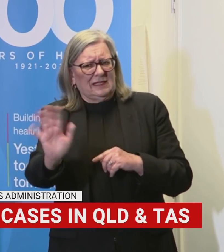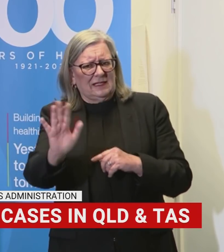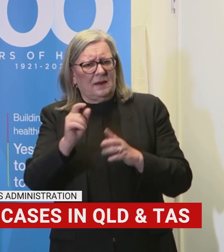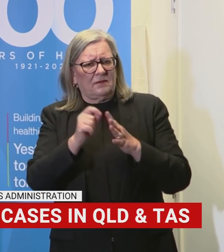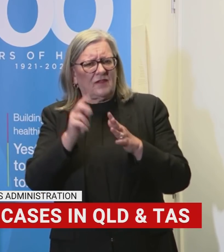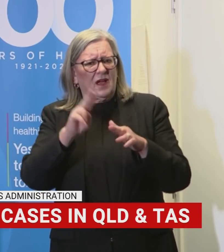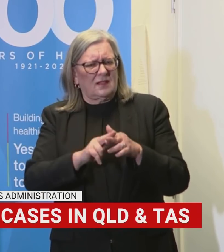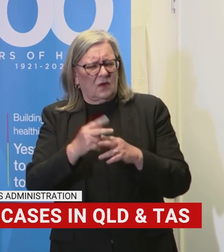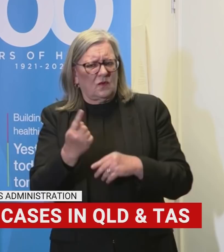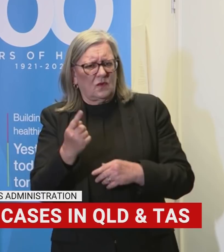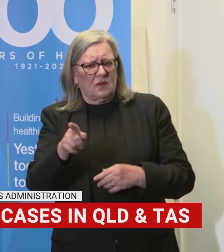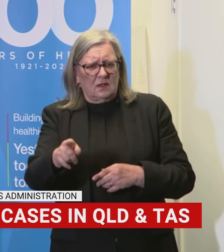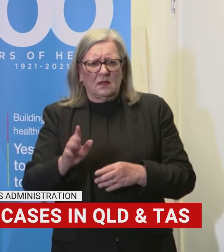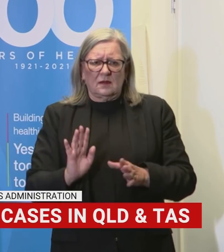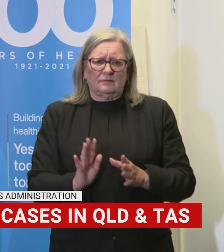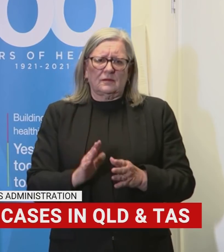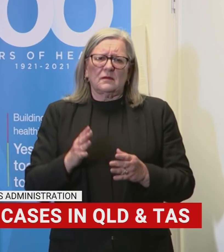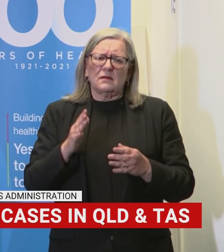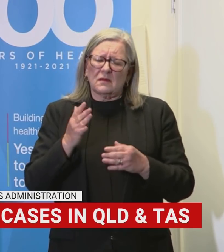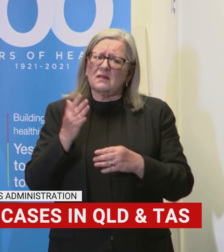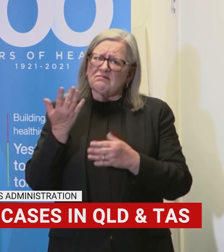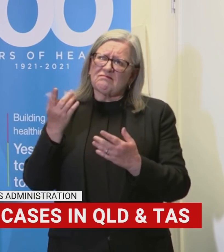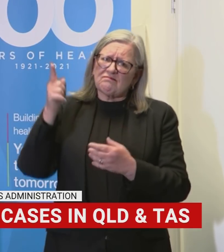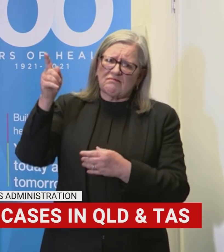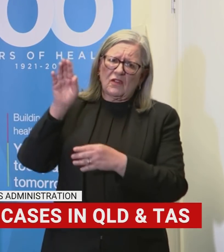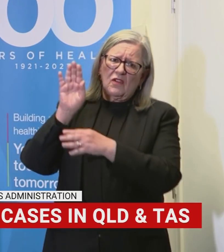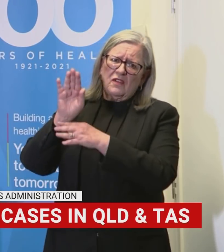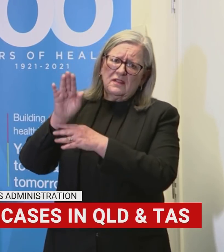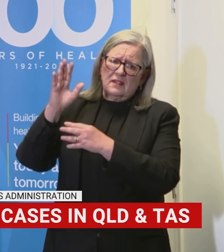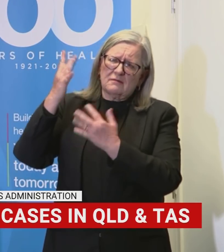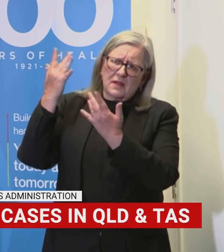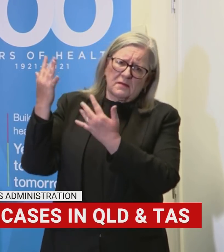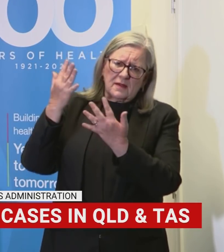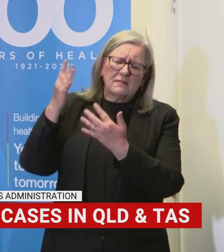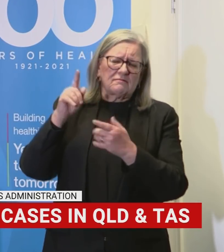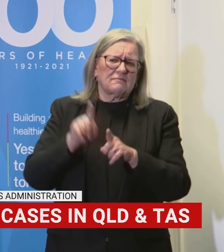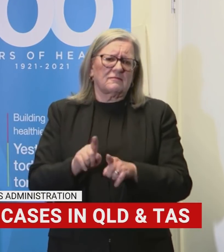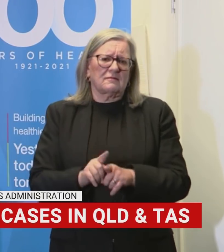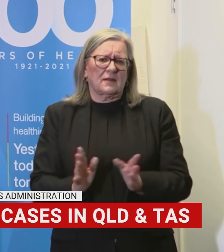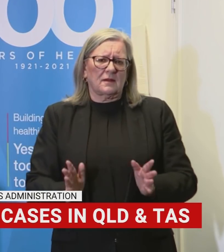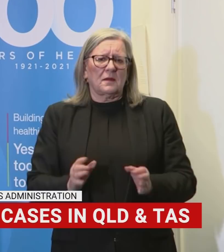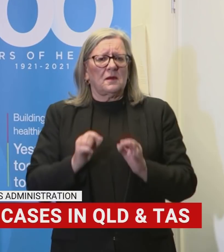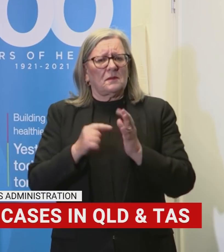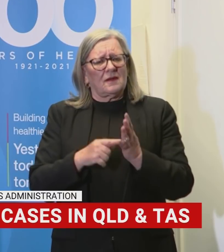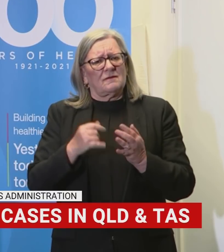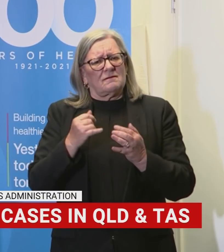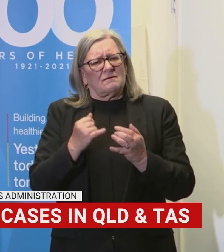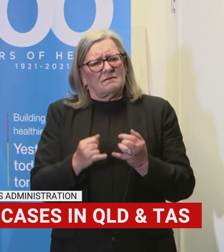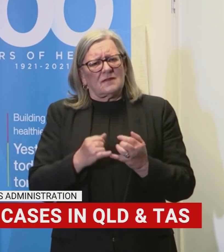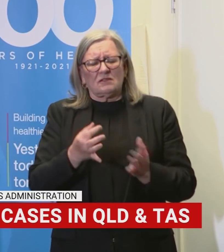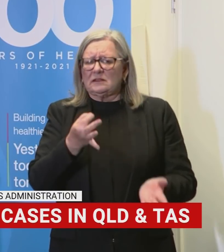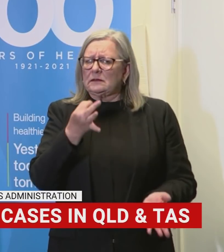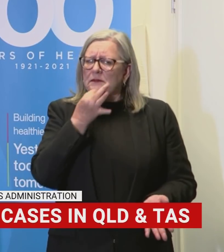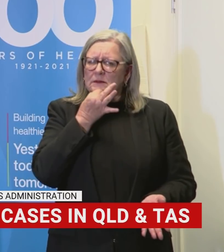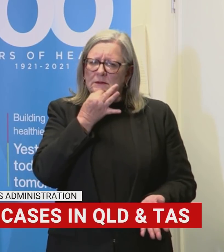global estimated rate. Again, I'd still confirm that it's a comparatively rare event, with only 16 cases reported